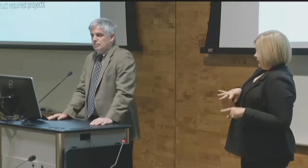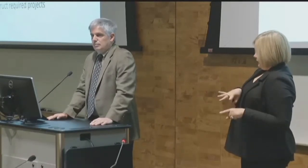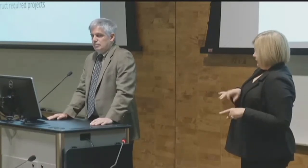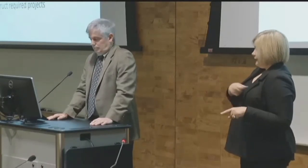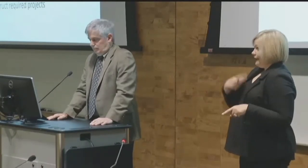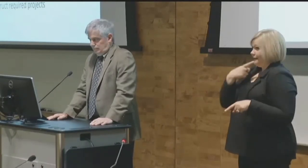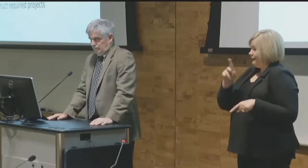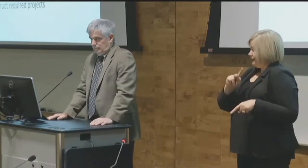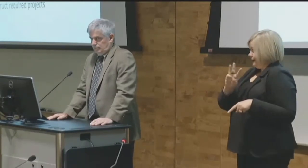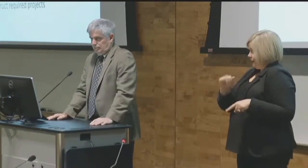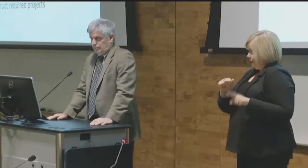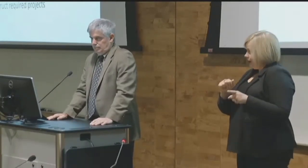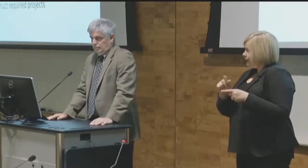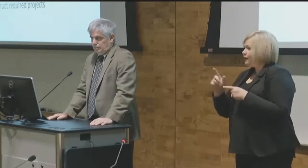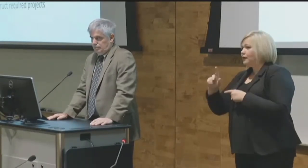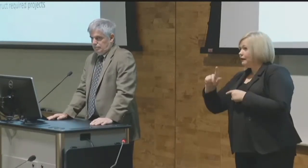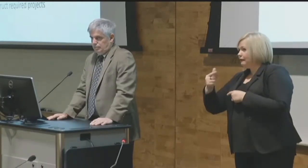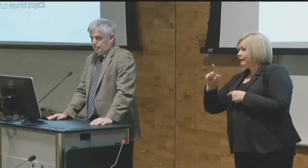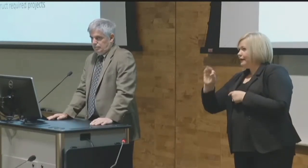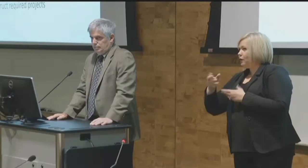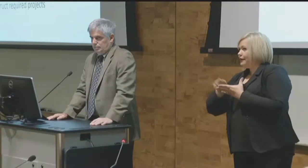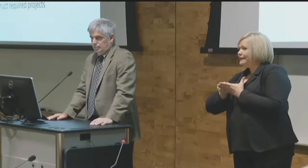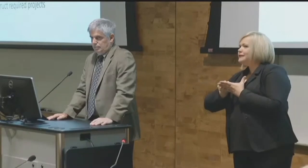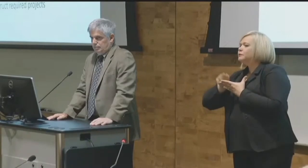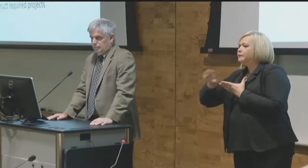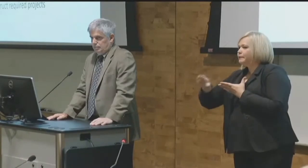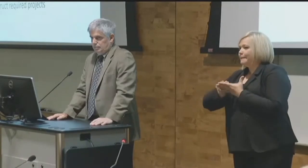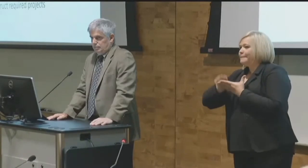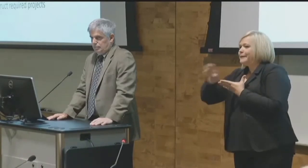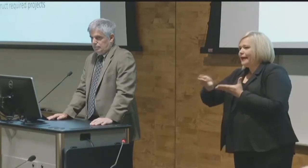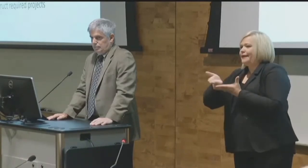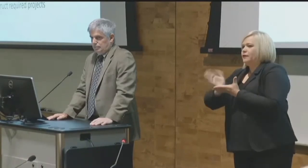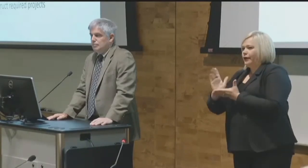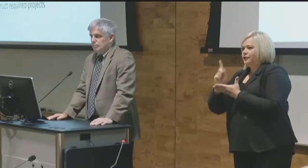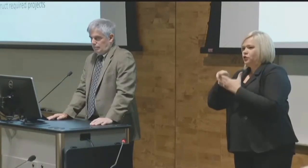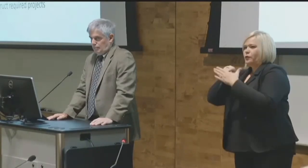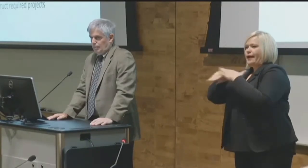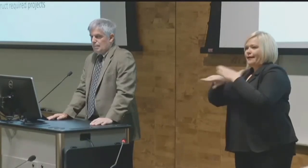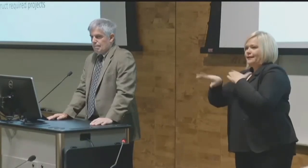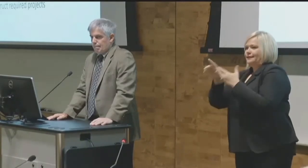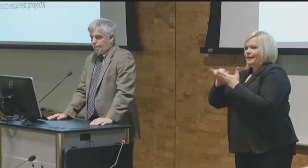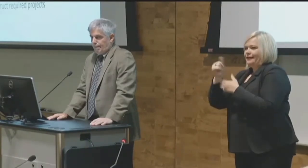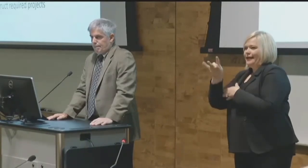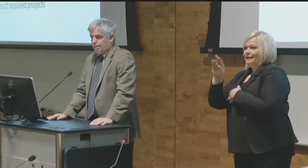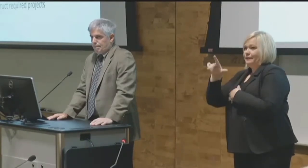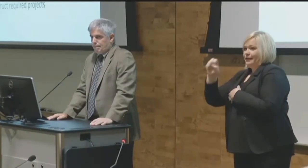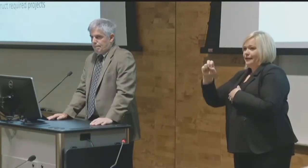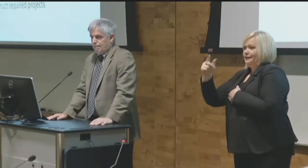say that what GLEWA is purchasing is the rights to access to that 18 million, but